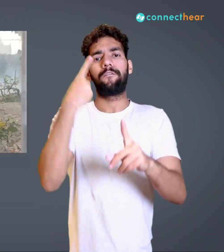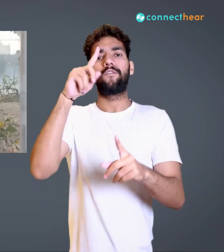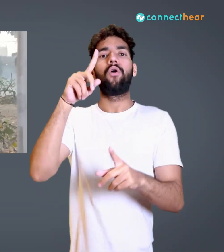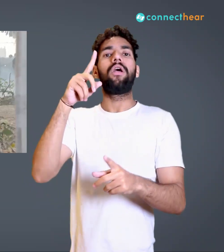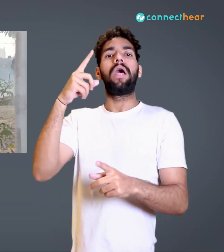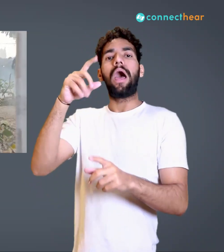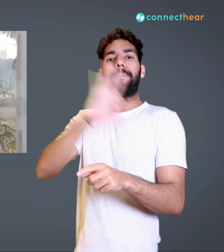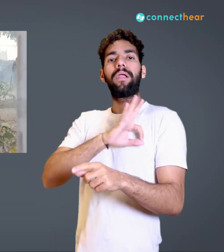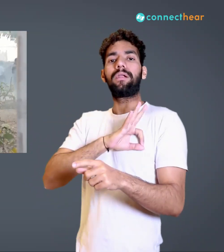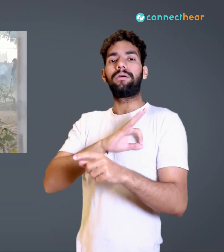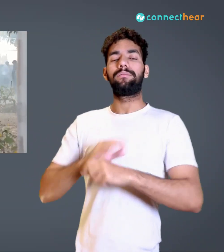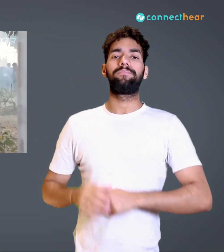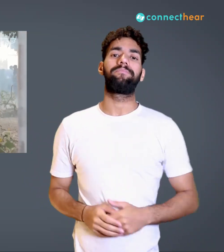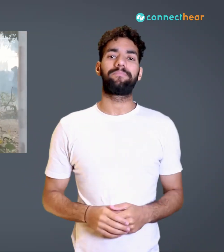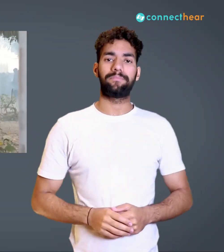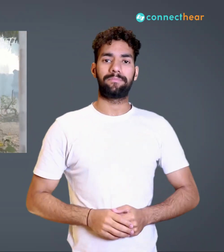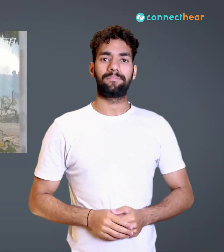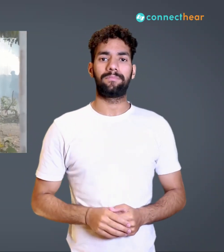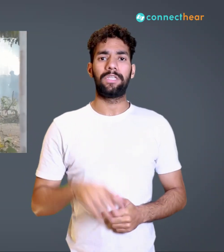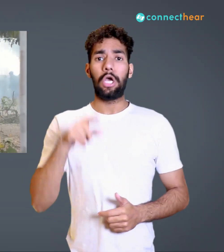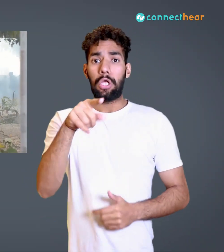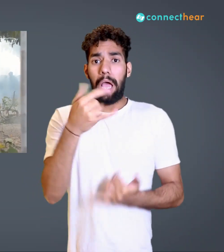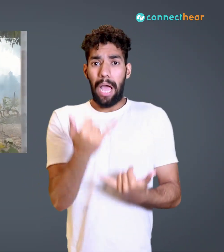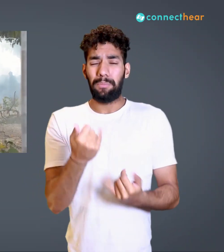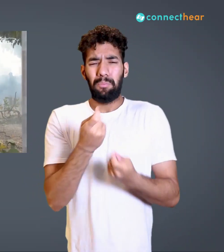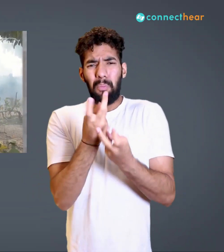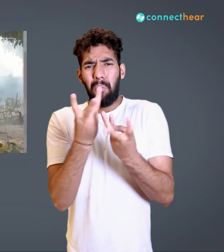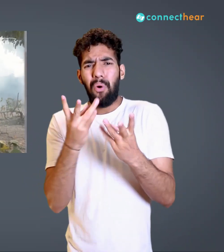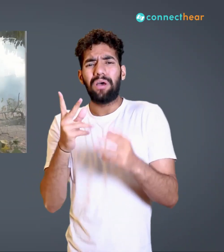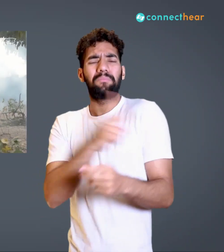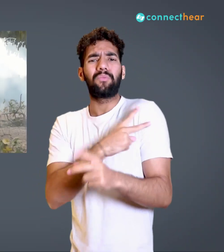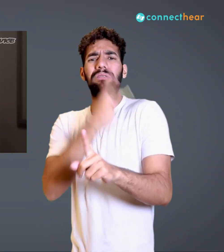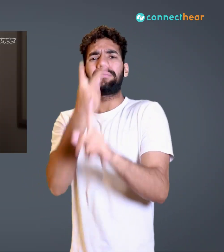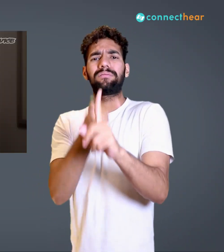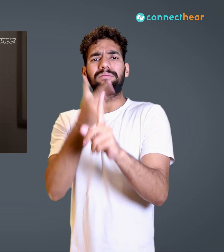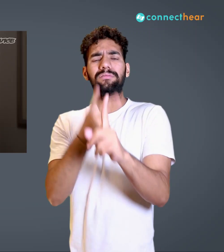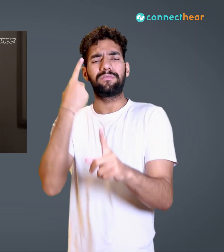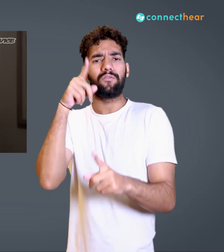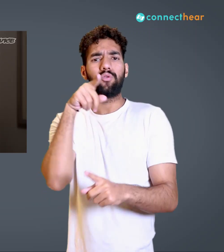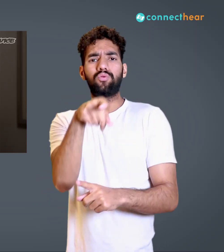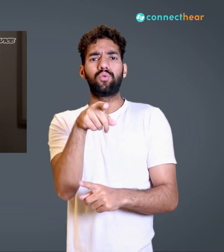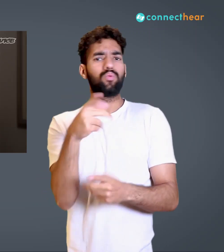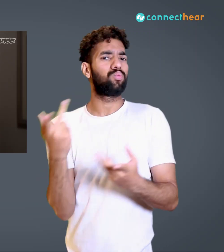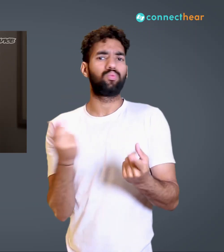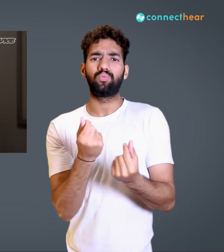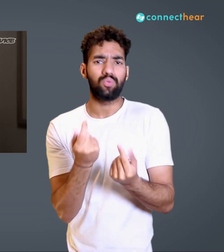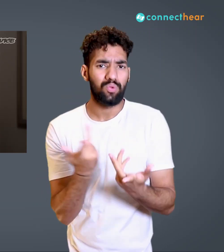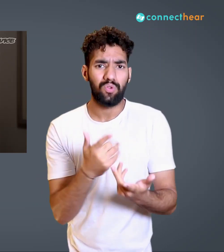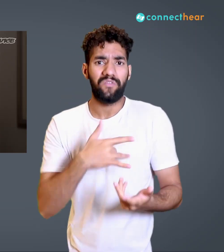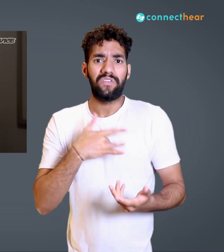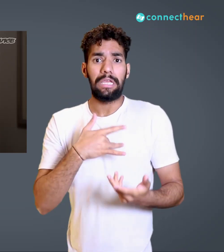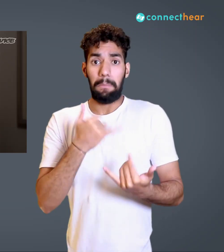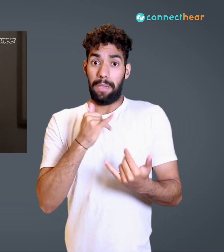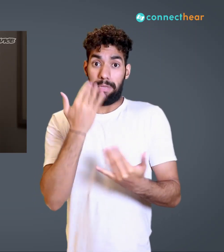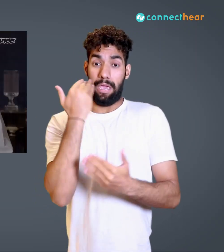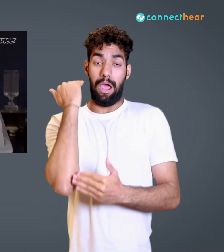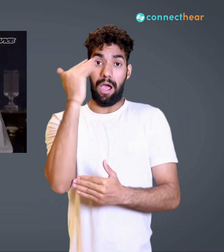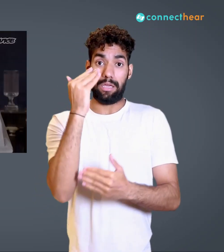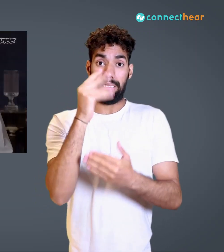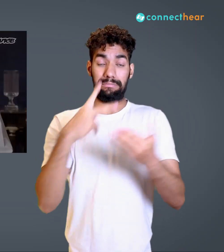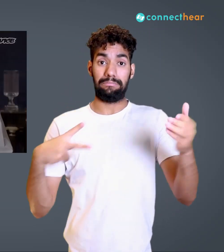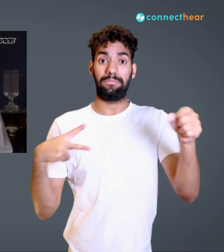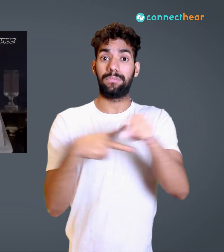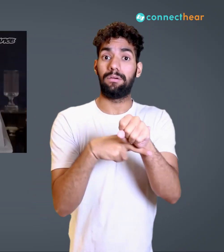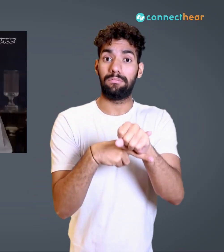again. You are facing some very serious legal charges right now. There's a possibility that could lead to a prison sentence.